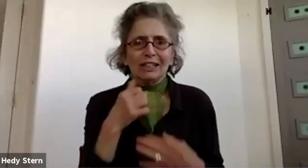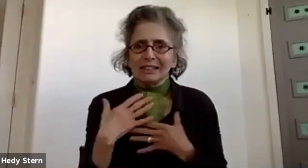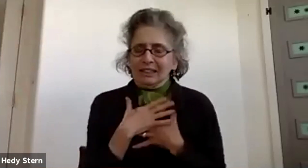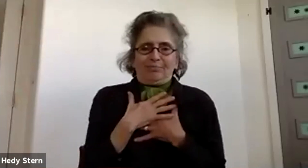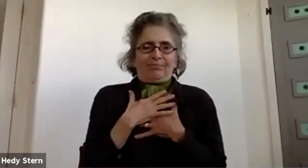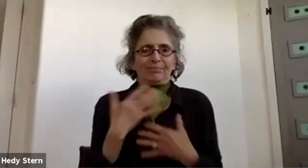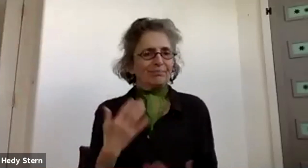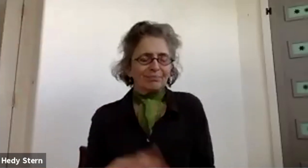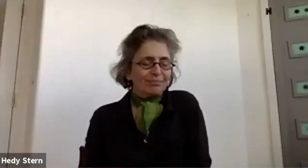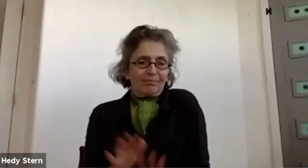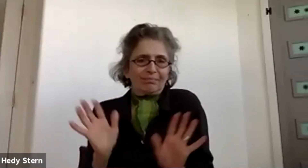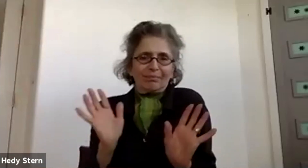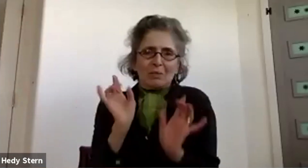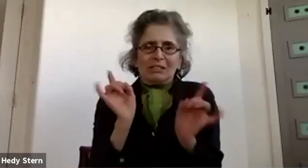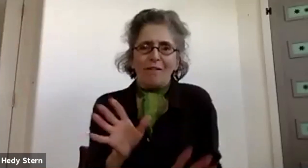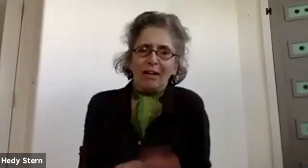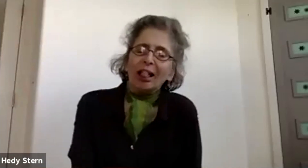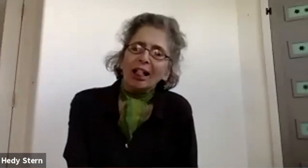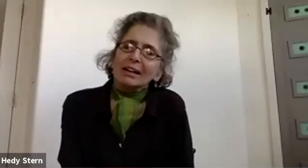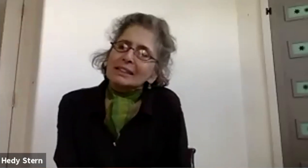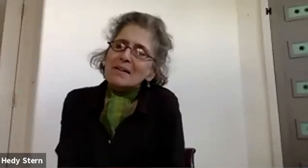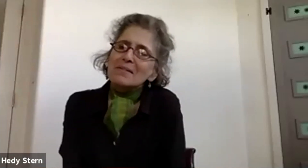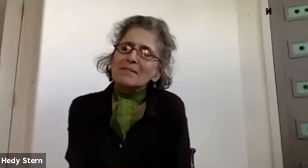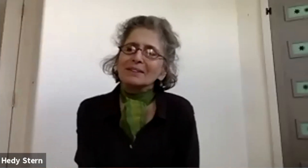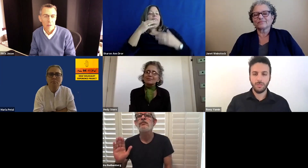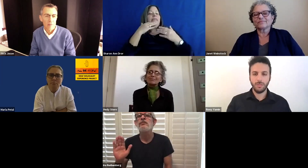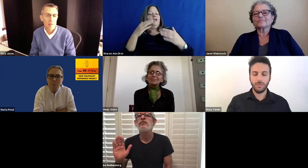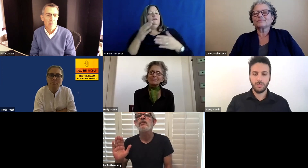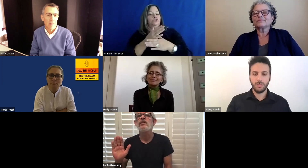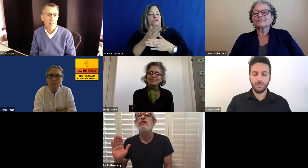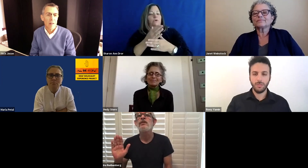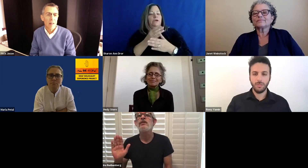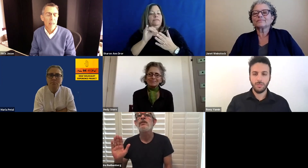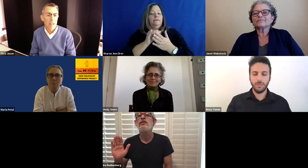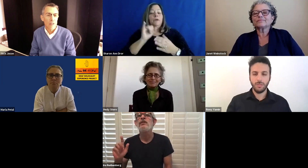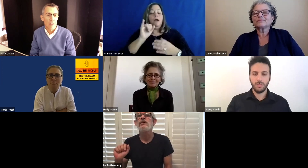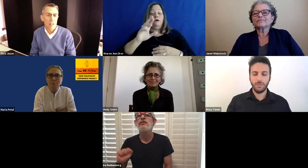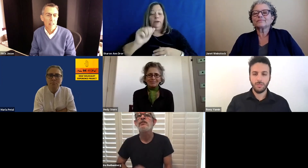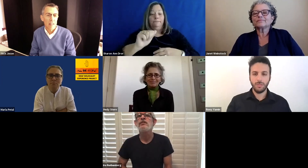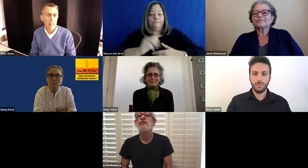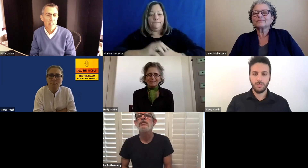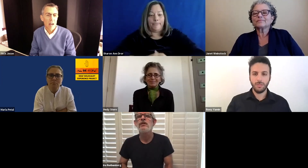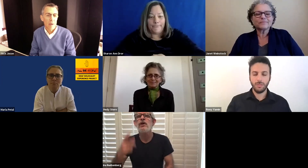mother's experience left a mark on me, and that was terrible. Thank you for sharing that, Ira.